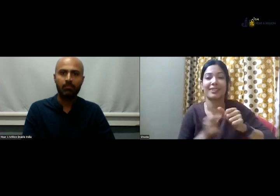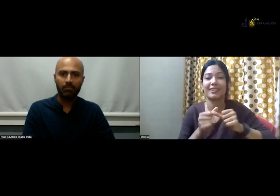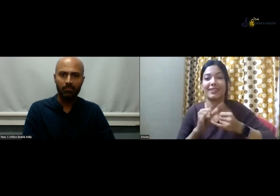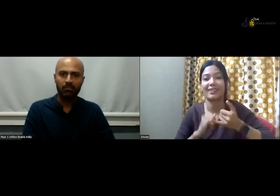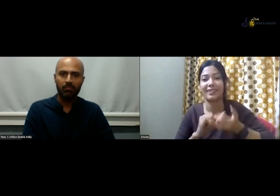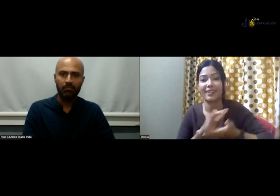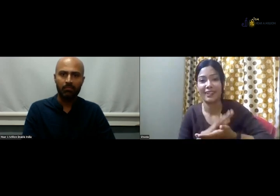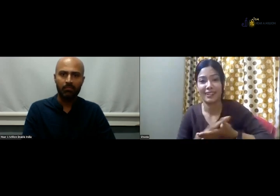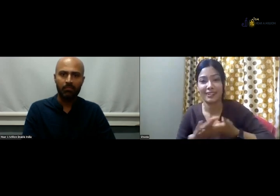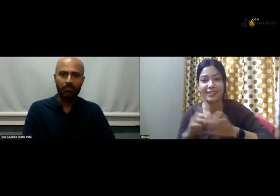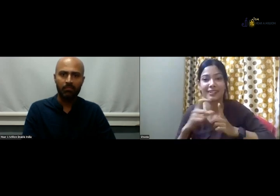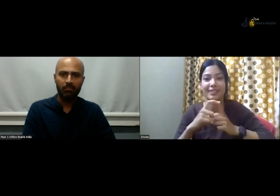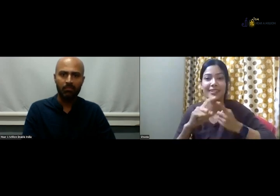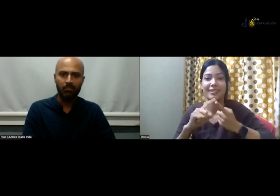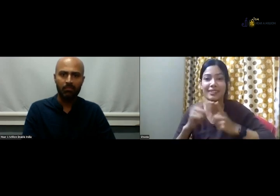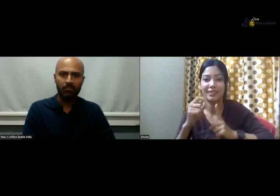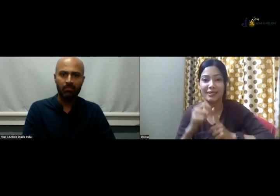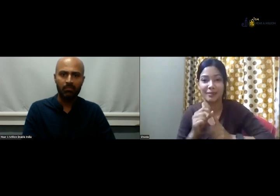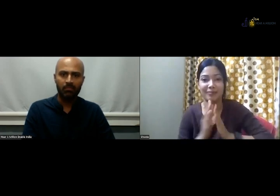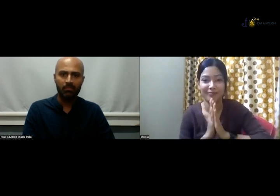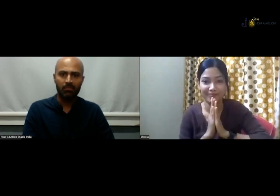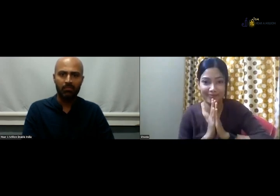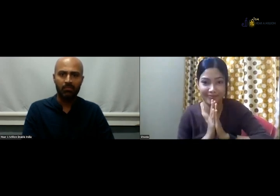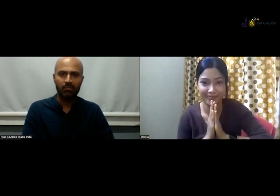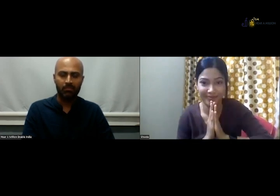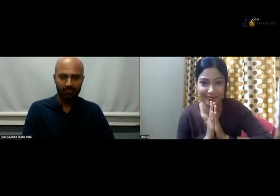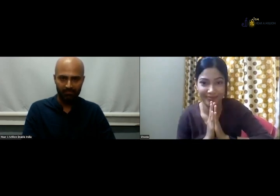for Sodamini.